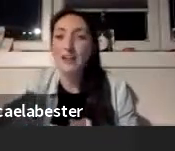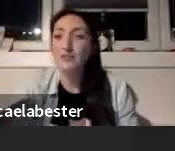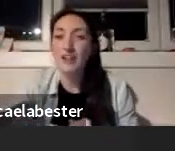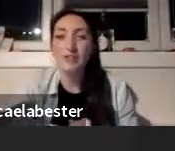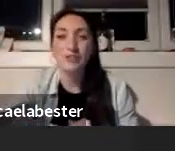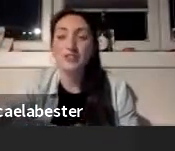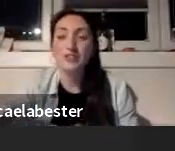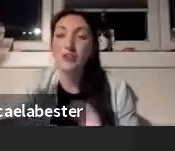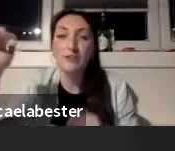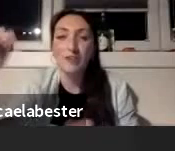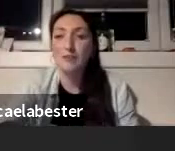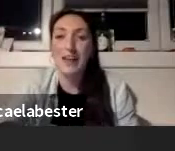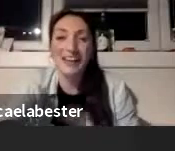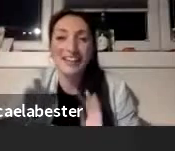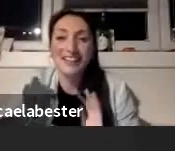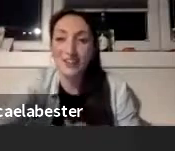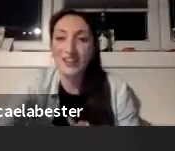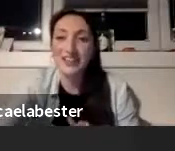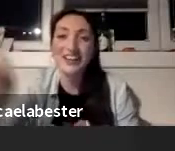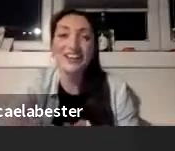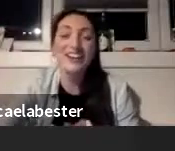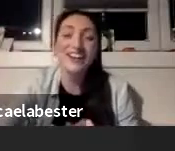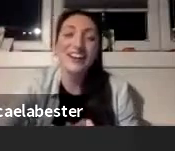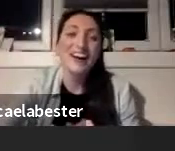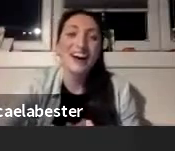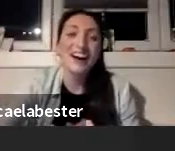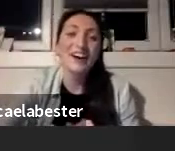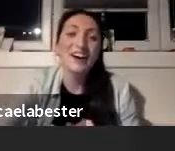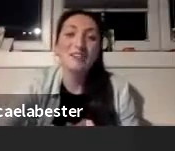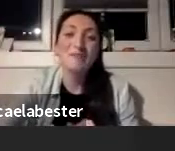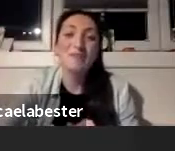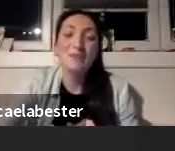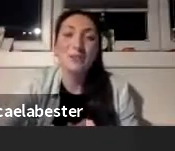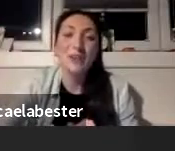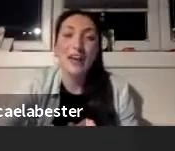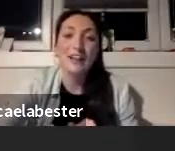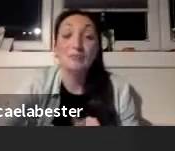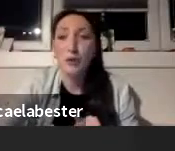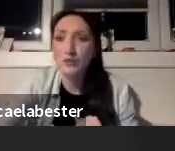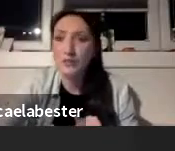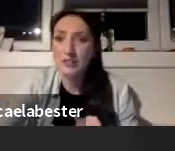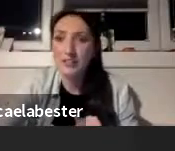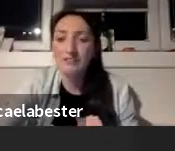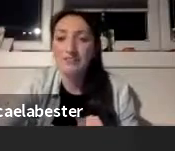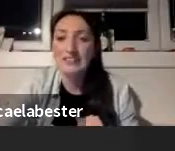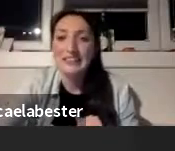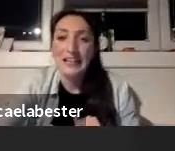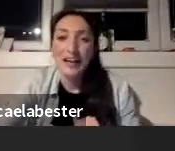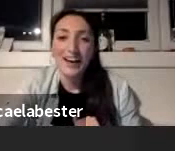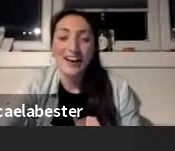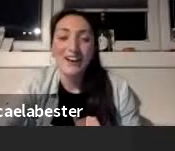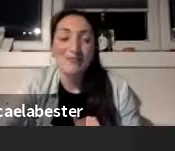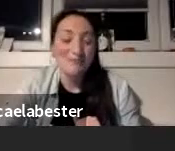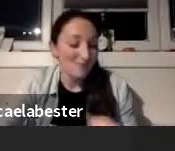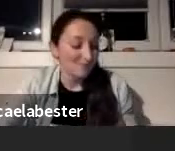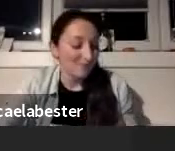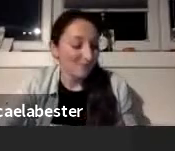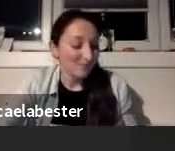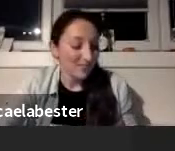the blind restaurant. So I recommend going there if you can post-lockdown.